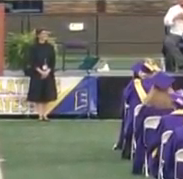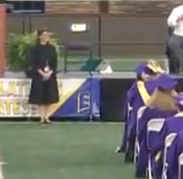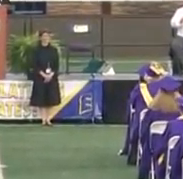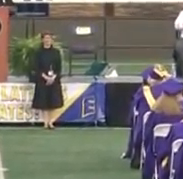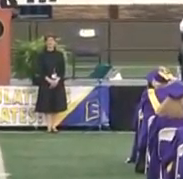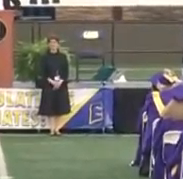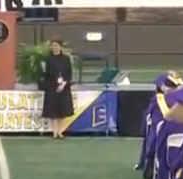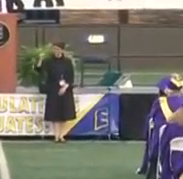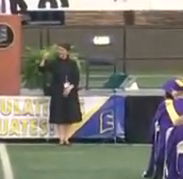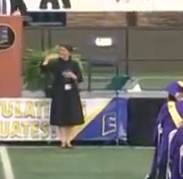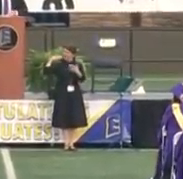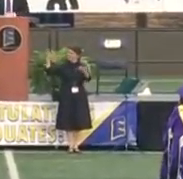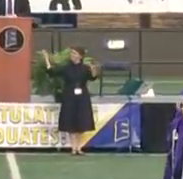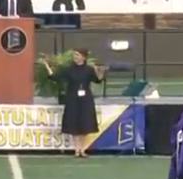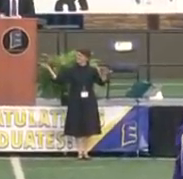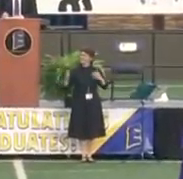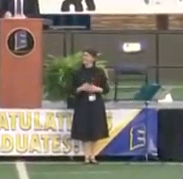Yeah, thank you.